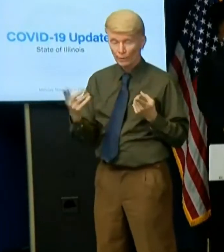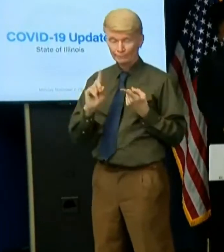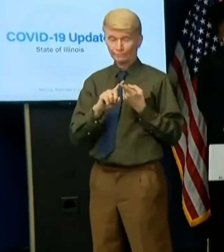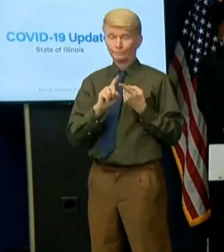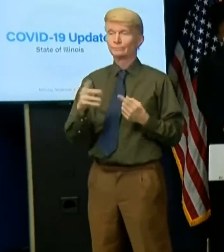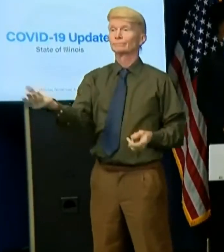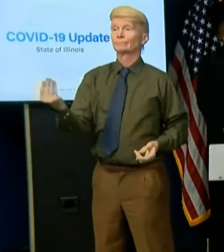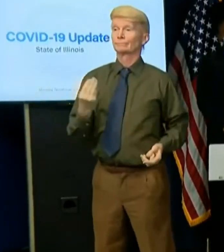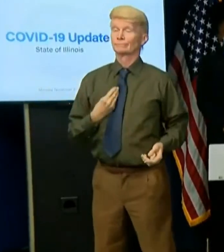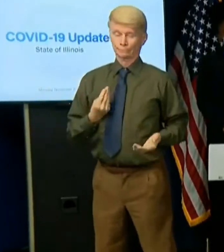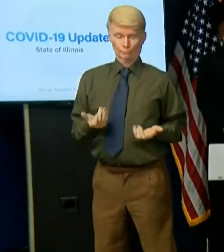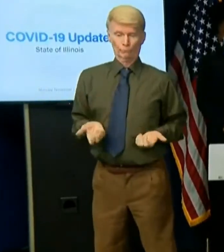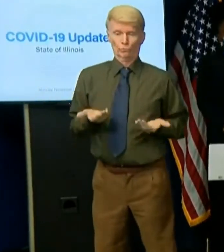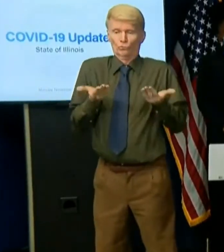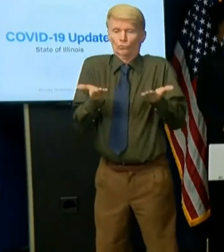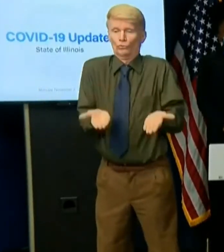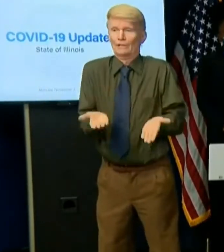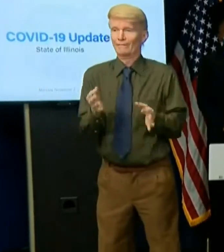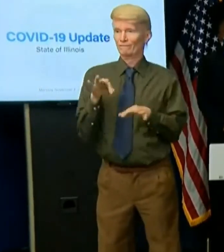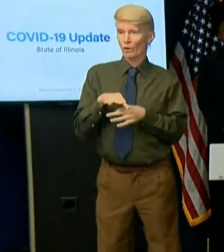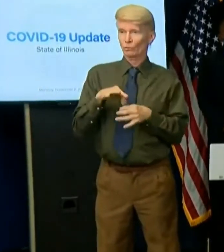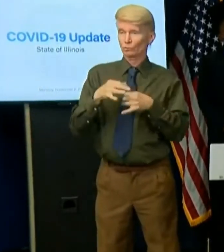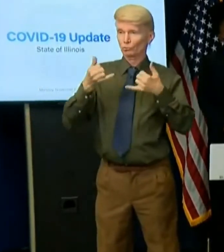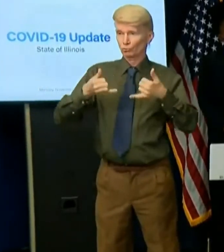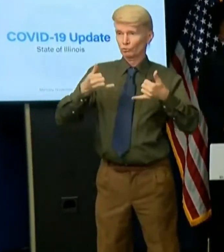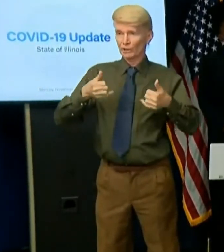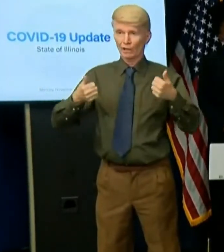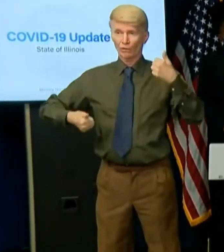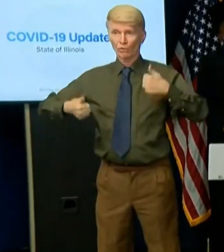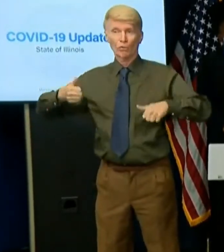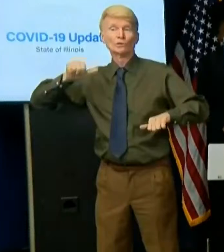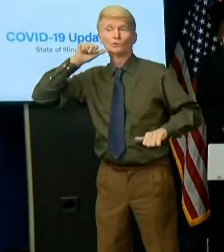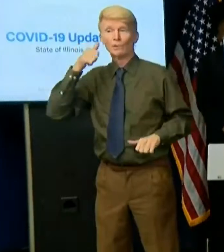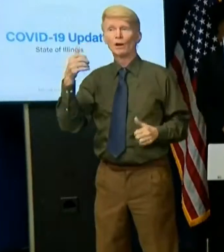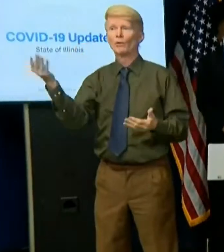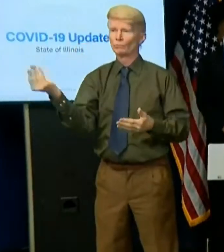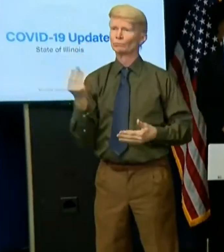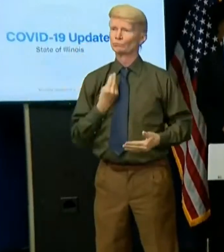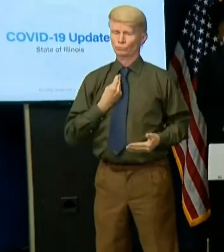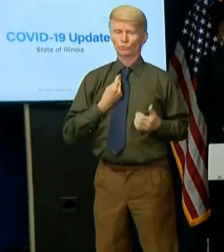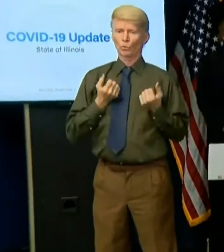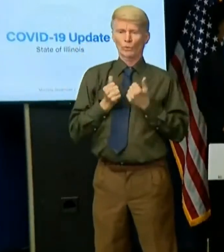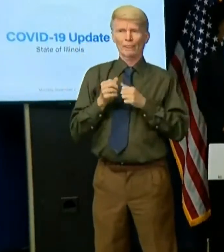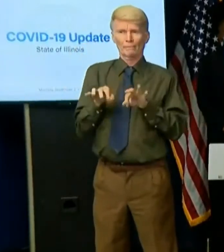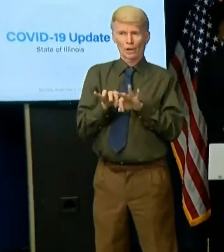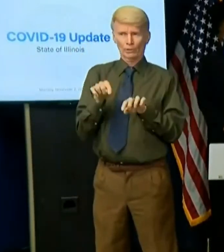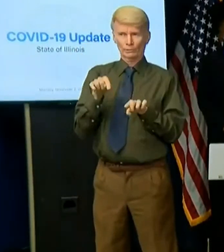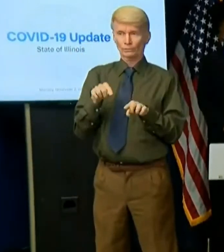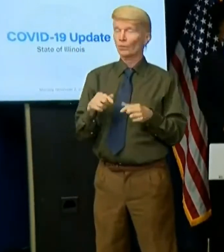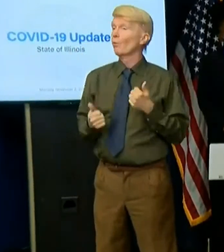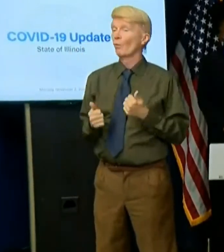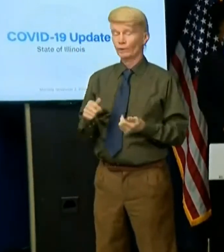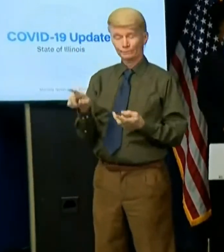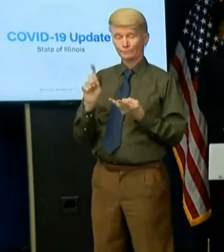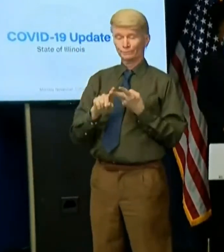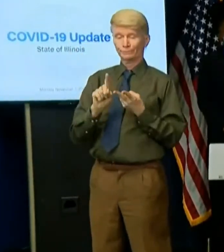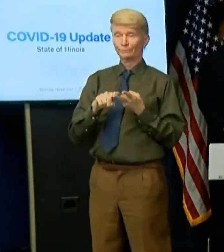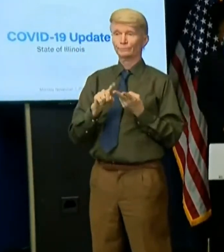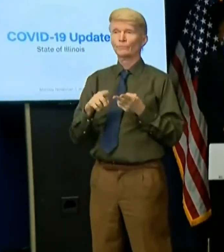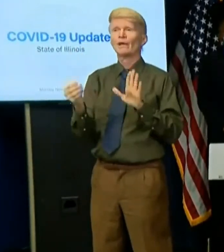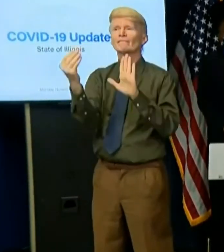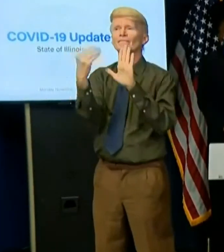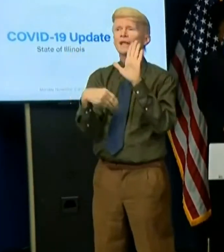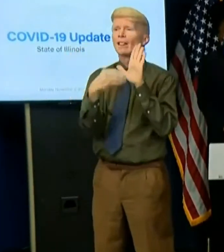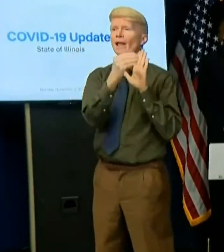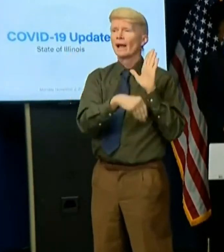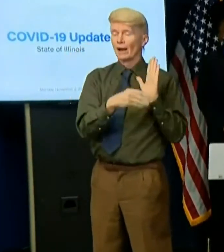with you and vote in person today or tomorrow. Make sure to bring it with you. Or fill it out and bring it directly to